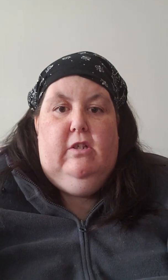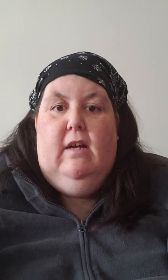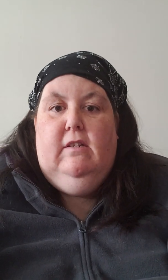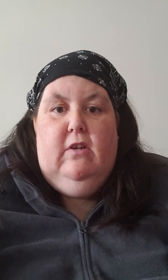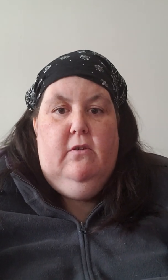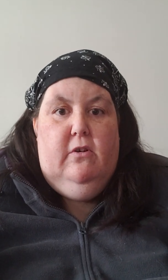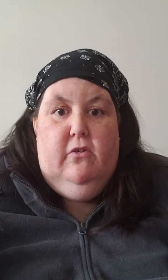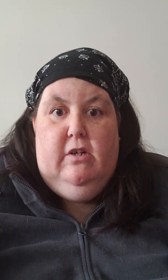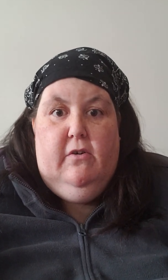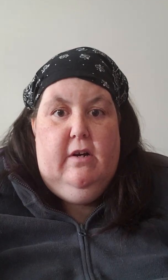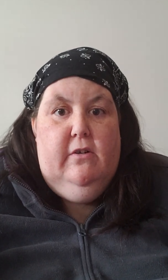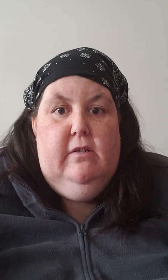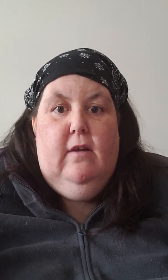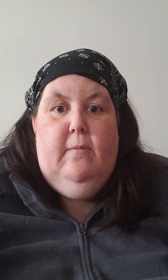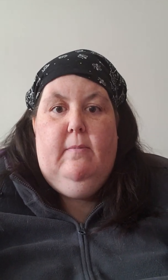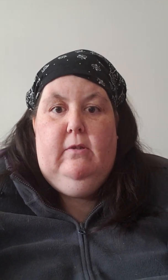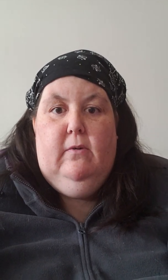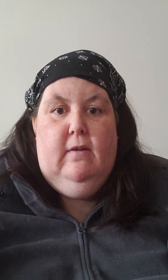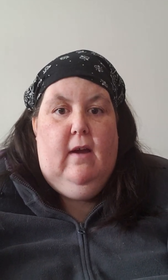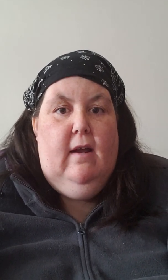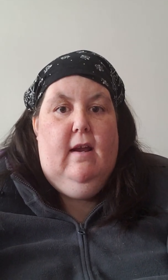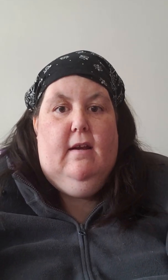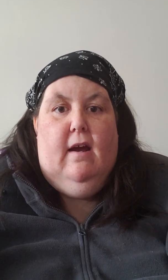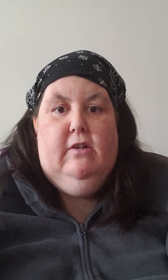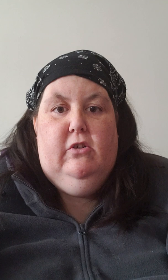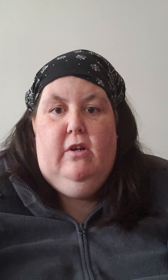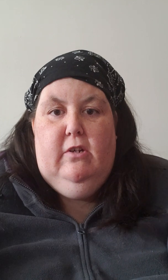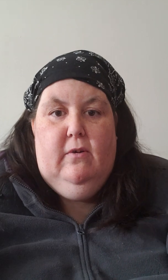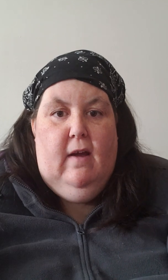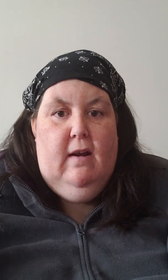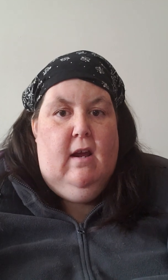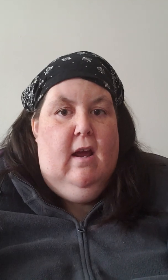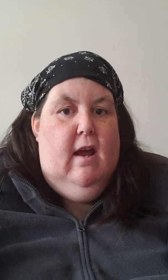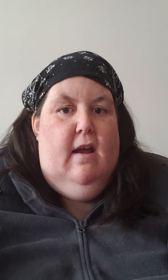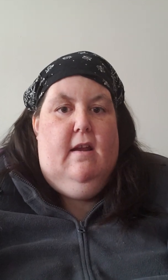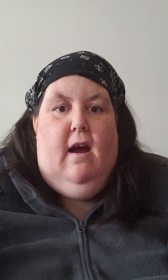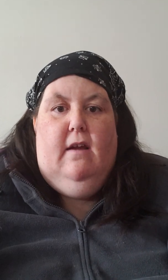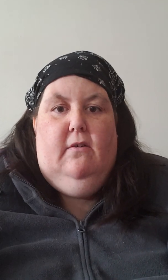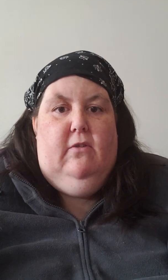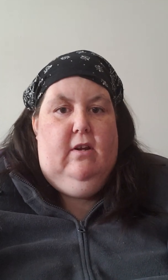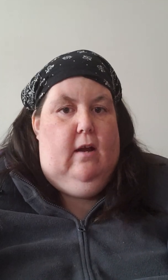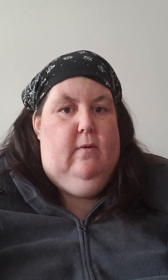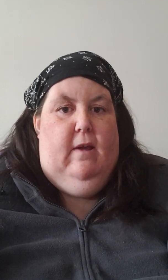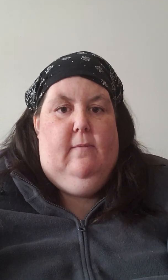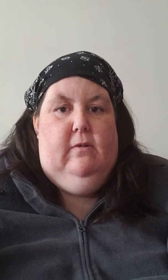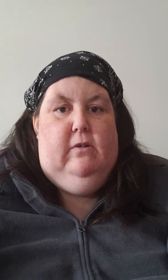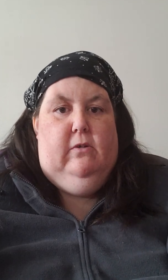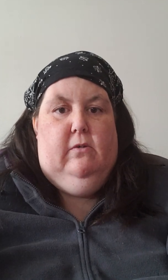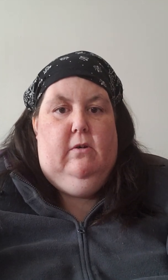tons of cute tutorials of people doing that, and I enjoy doing that. And I don't think I would be able to